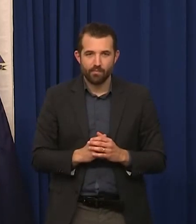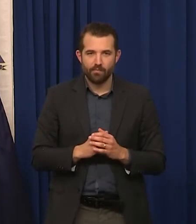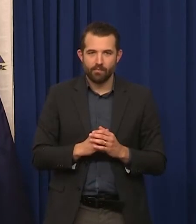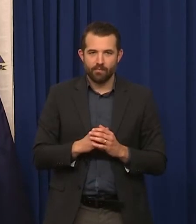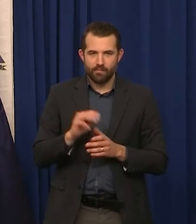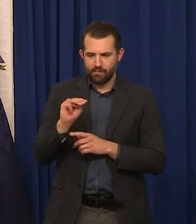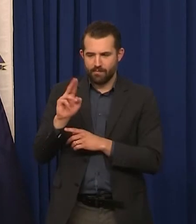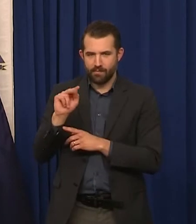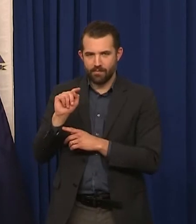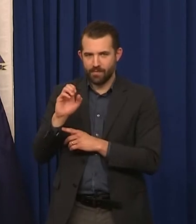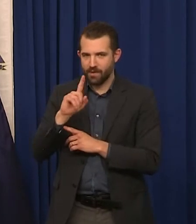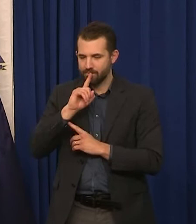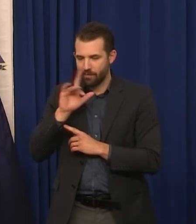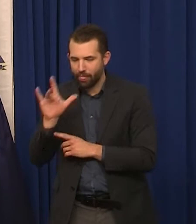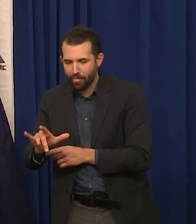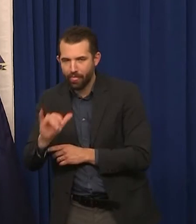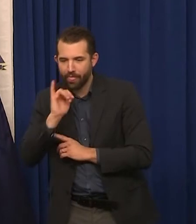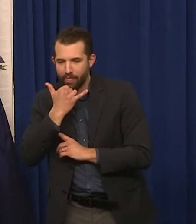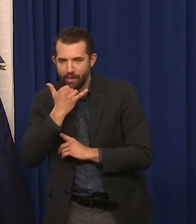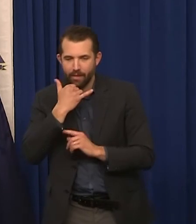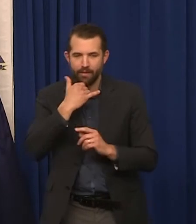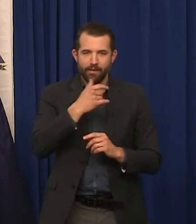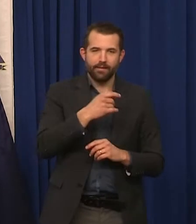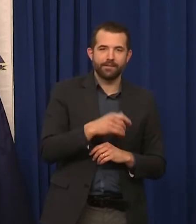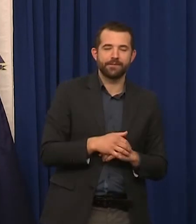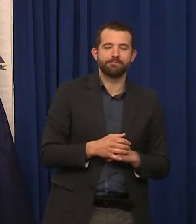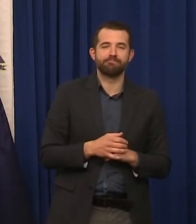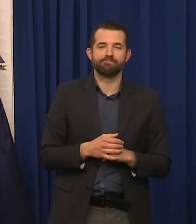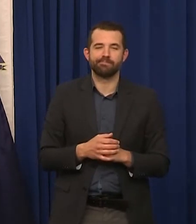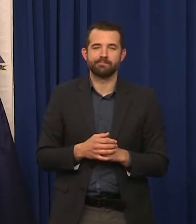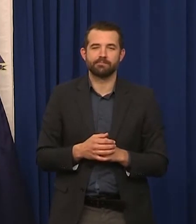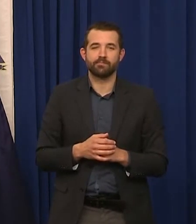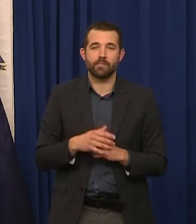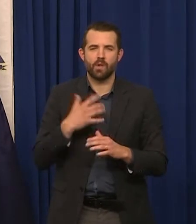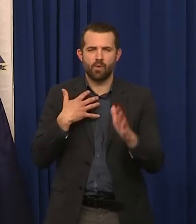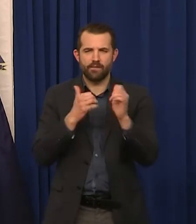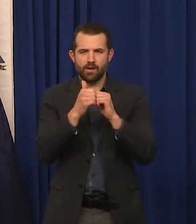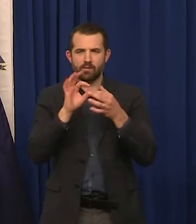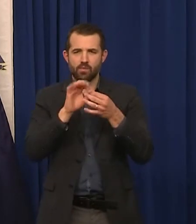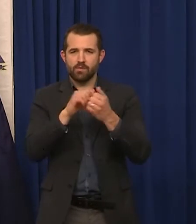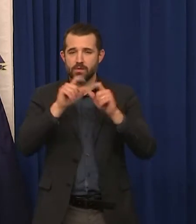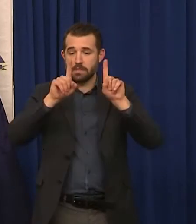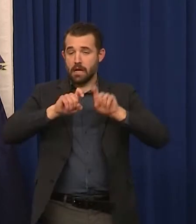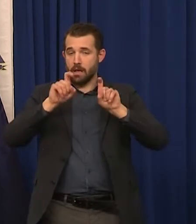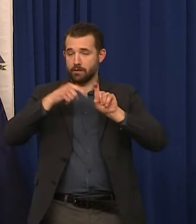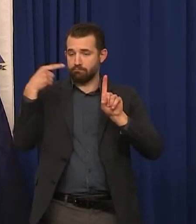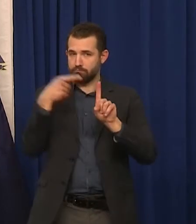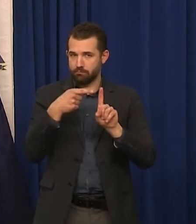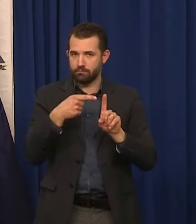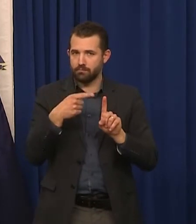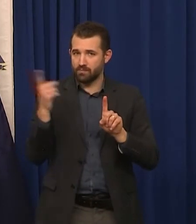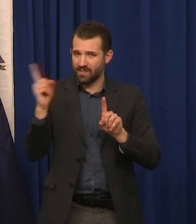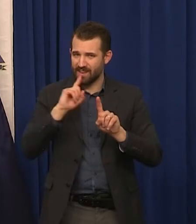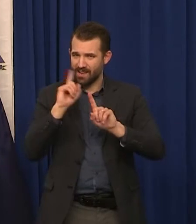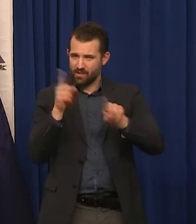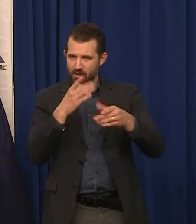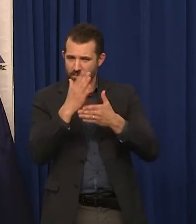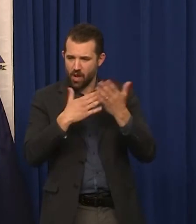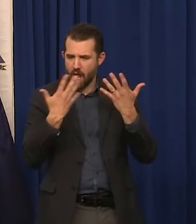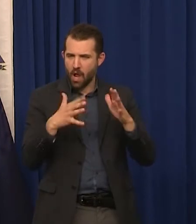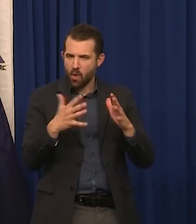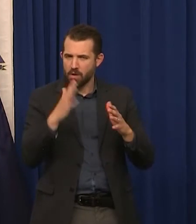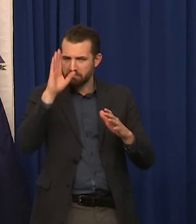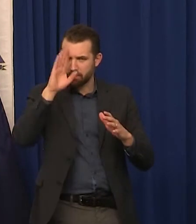again. The follow-up on the testing, and you've answered part of this, but I wanted to ask it